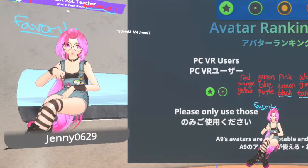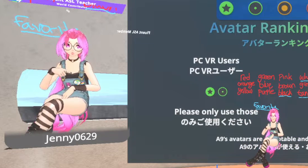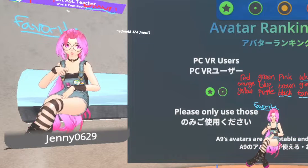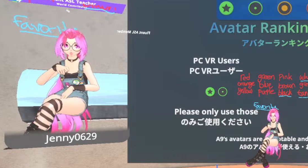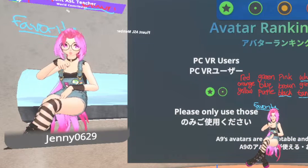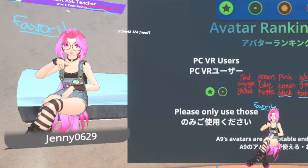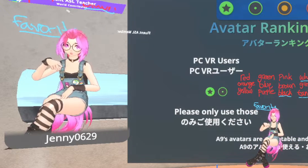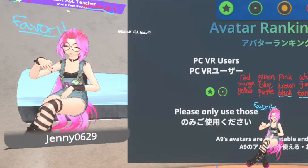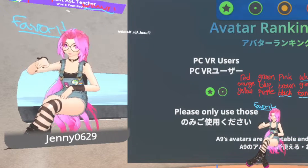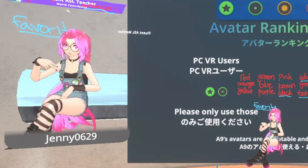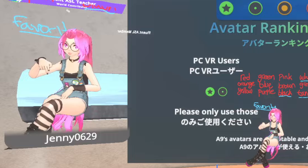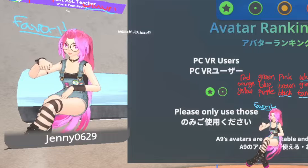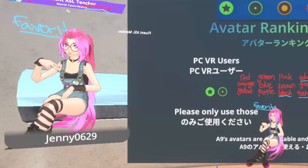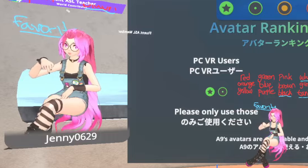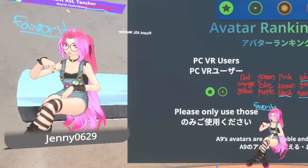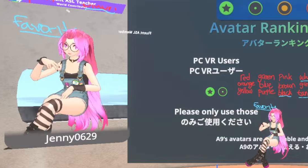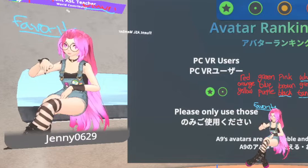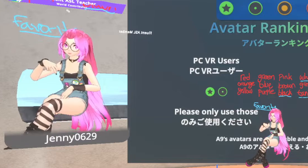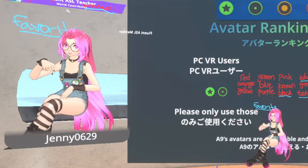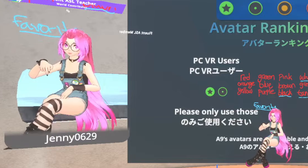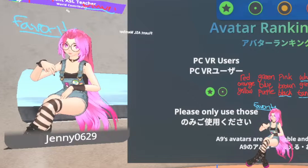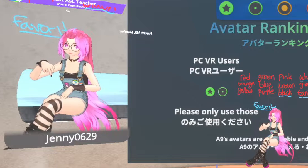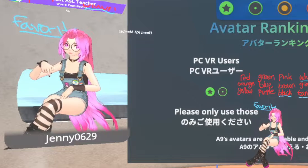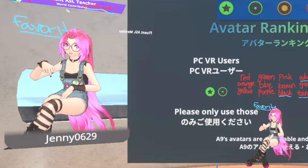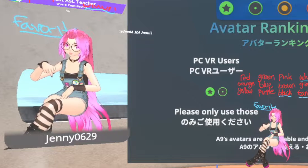Green, purple,